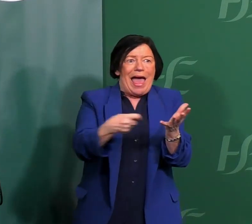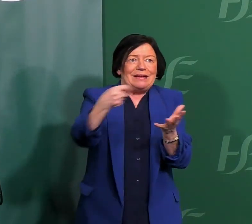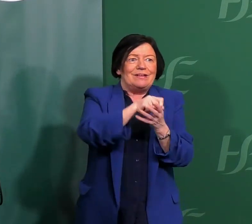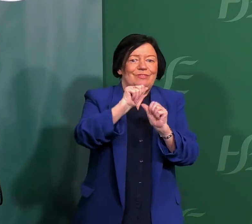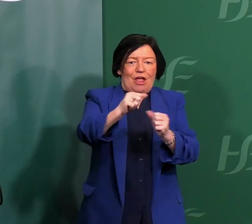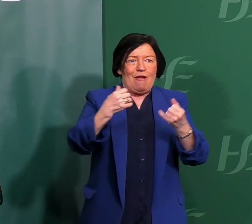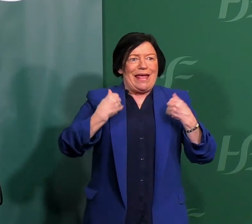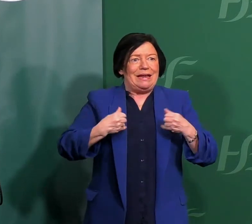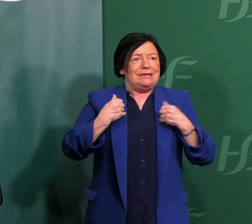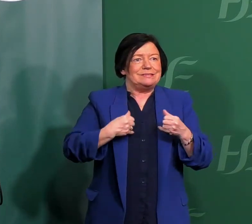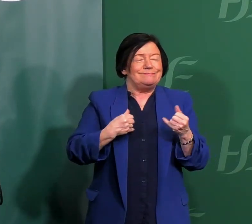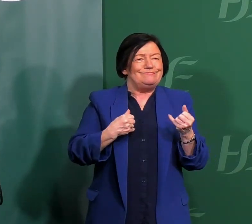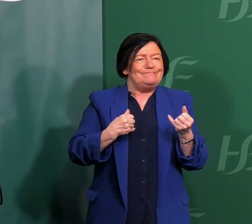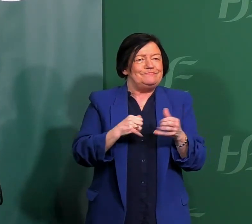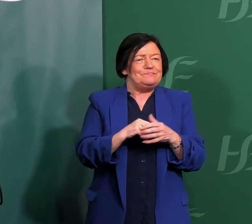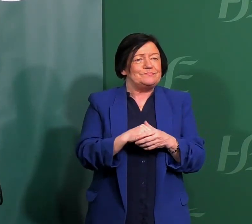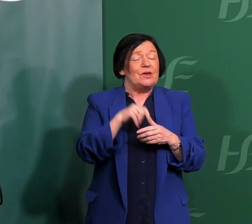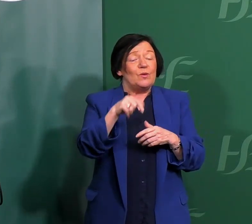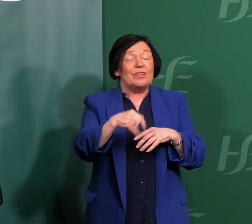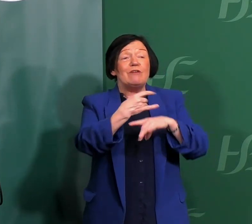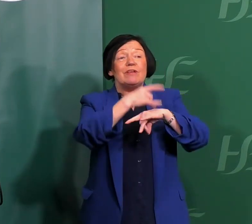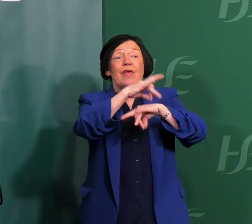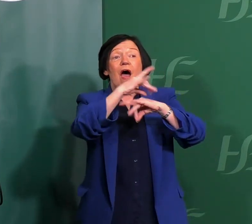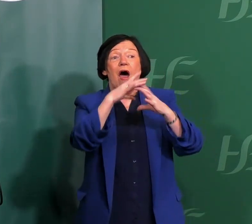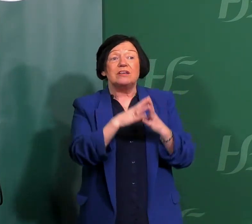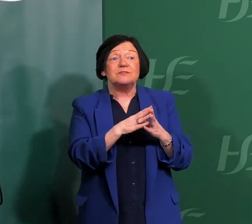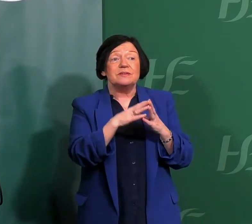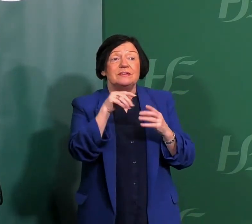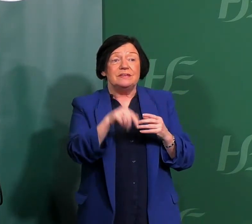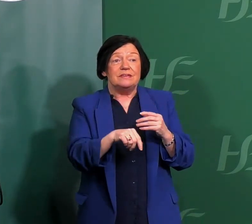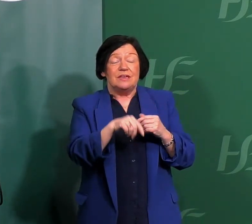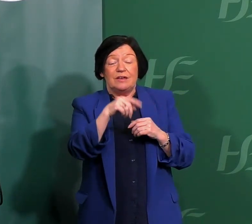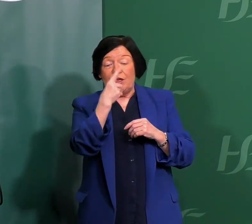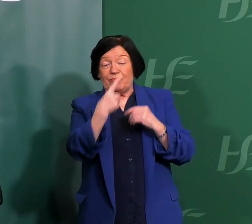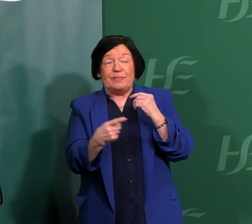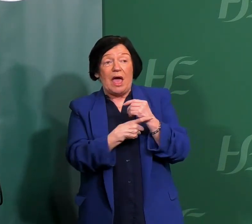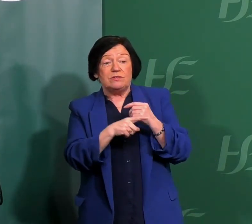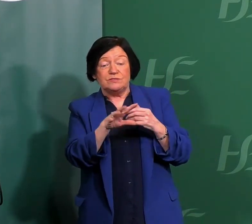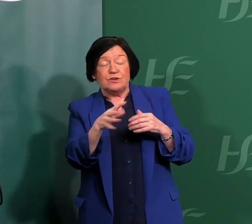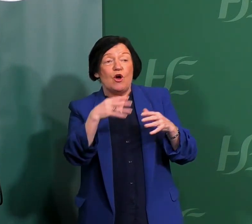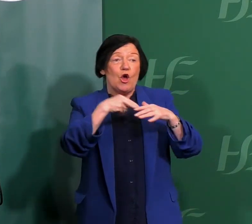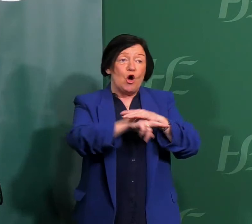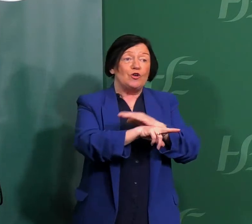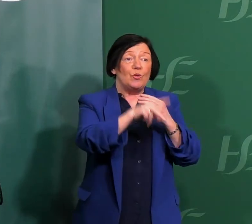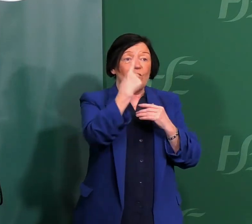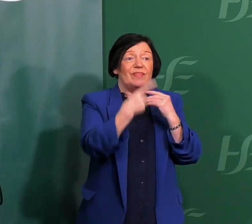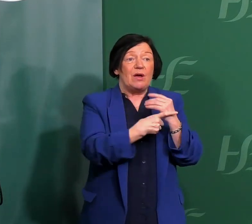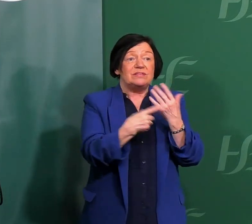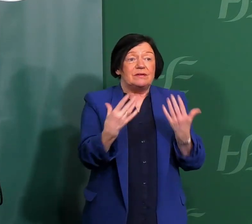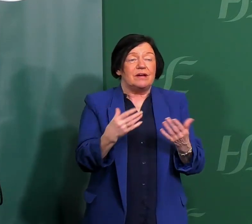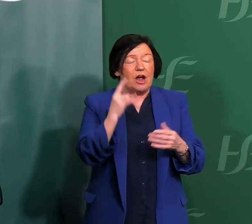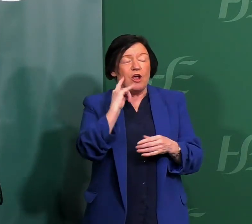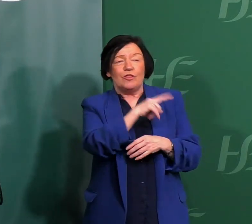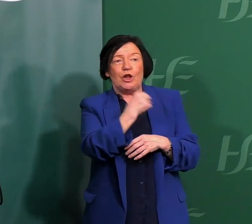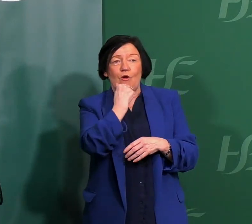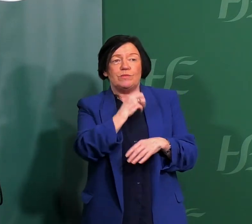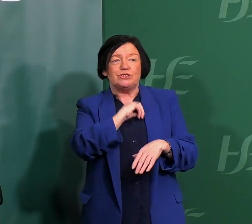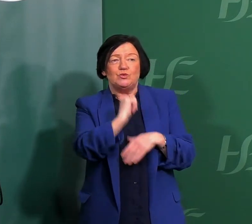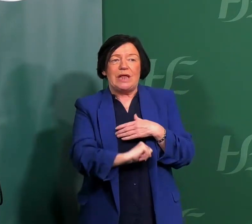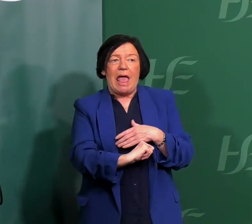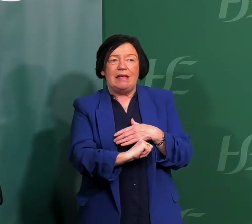at present. And naturally, when they're in the hospital then, so this 1,000 or so patients, or a little under that at present, I think I heard the numbers